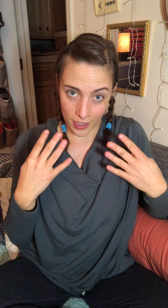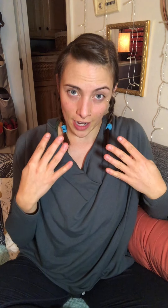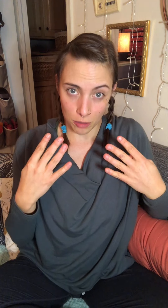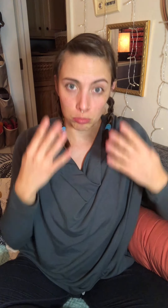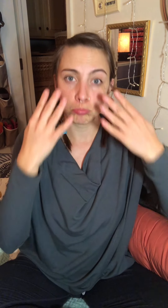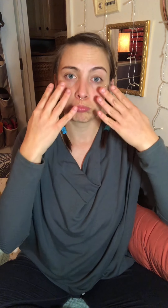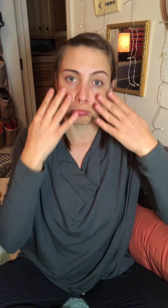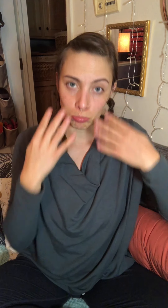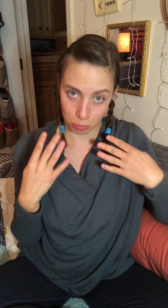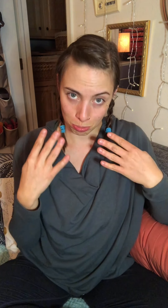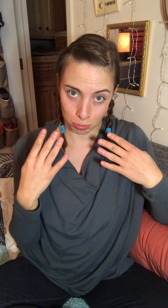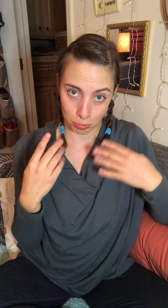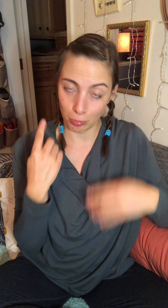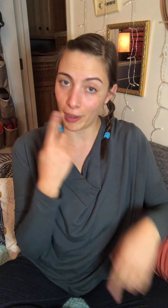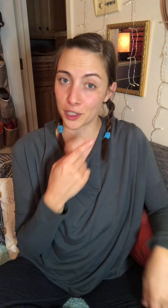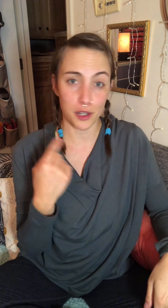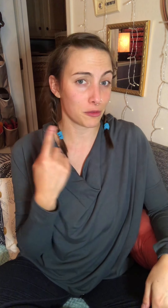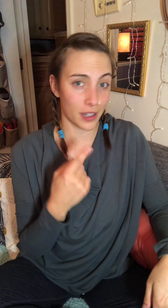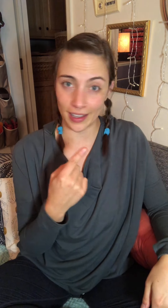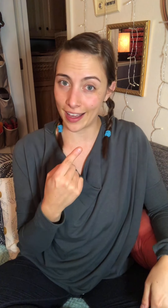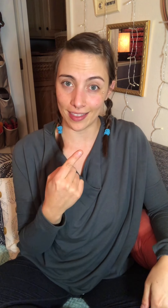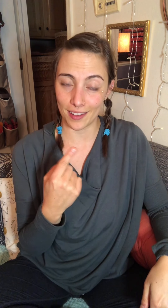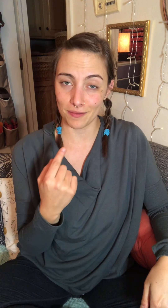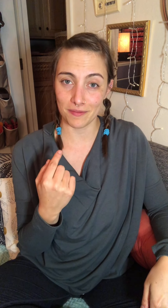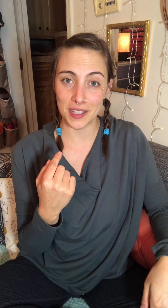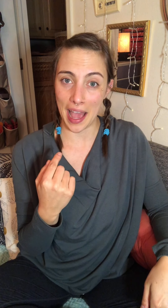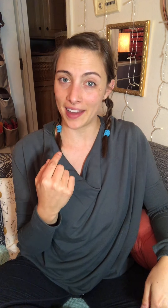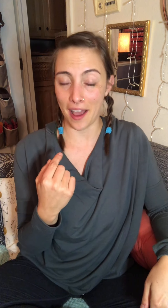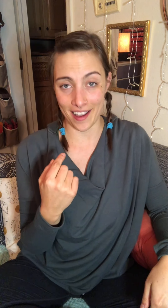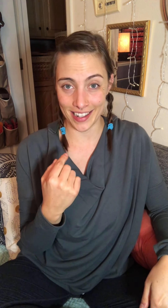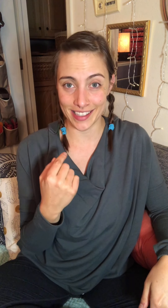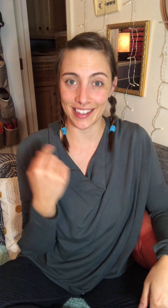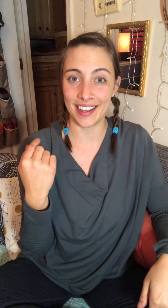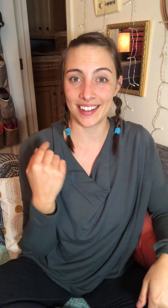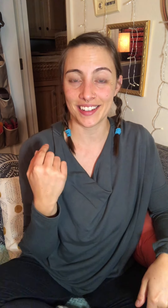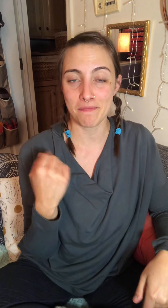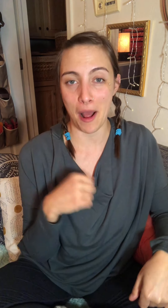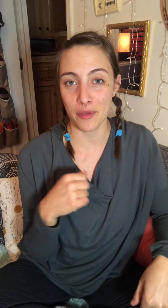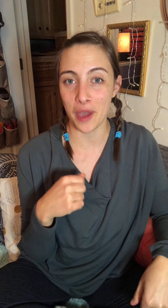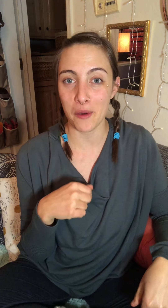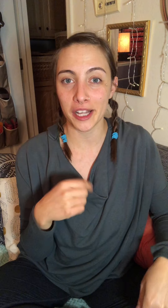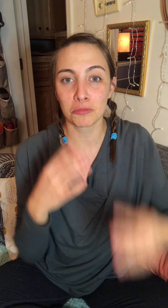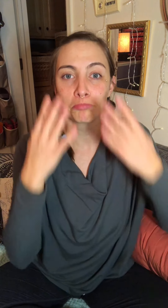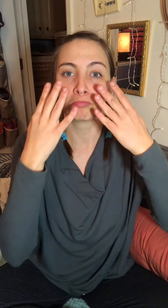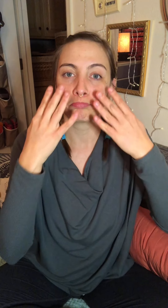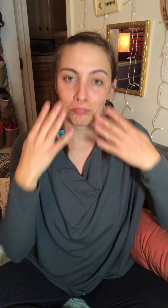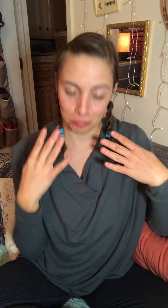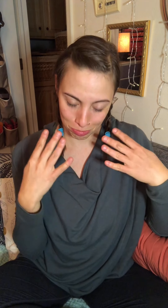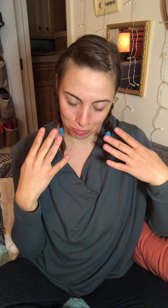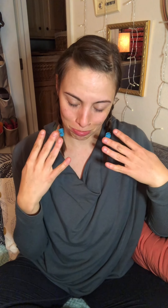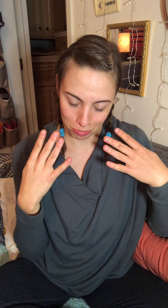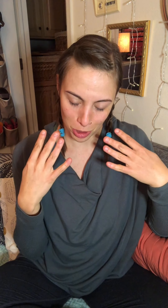down. Make sure you really get the sad eyes and mouth going. So